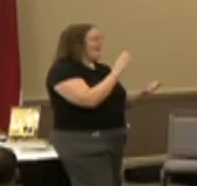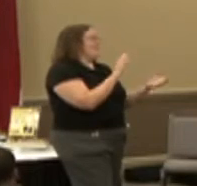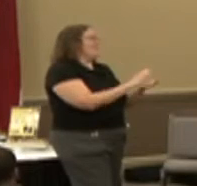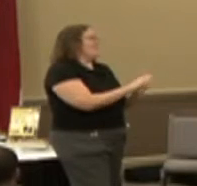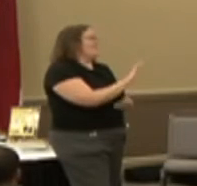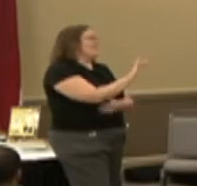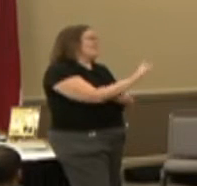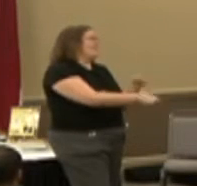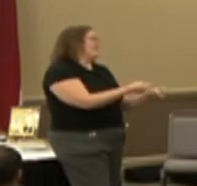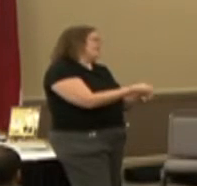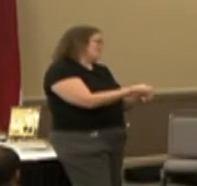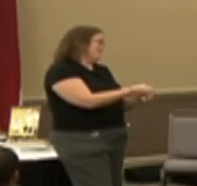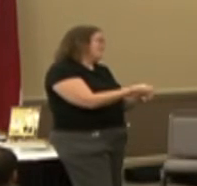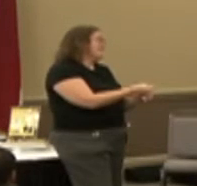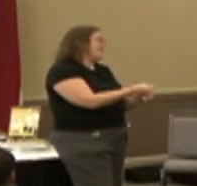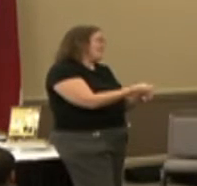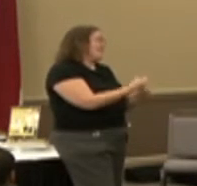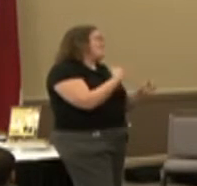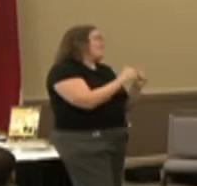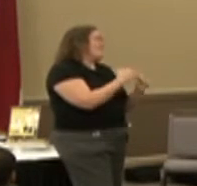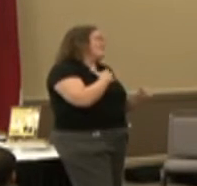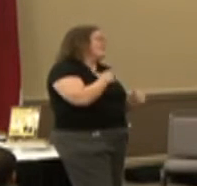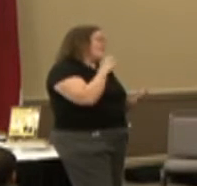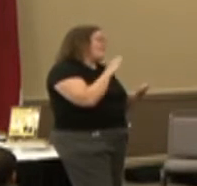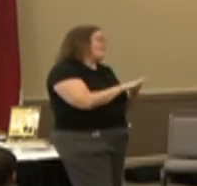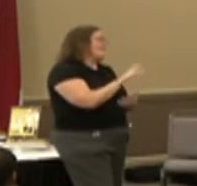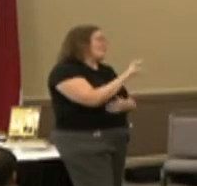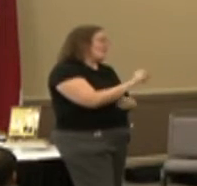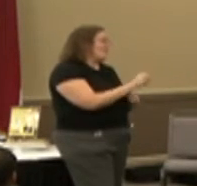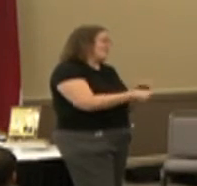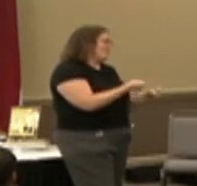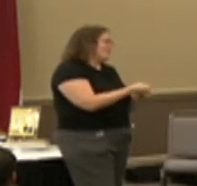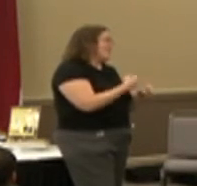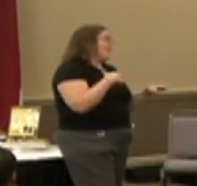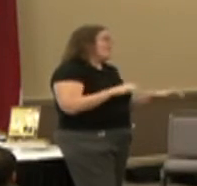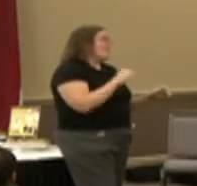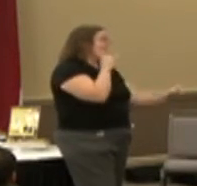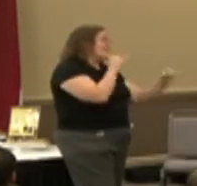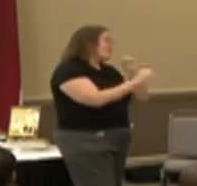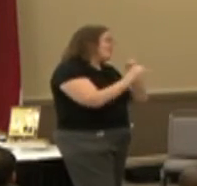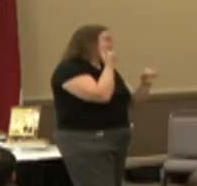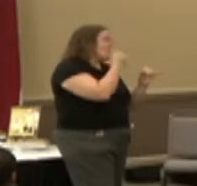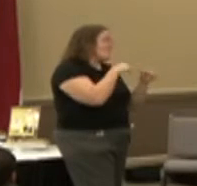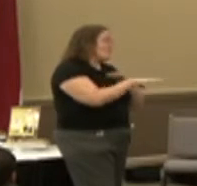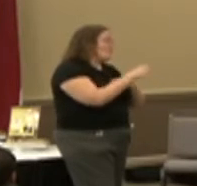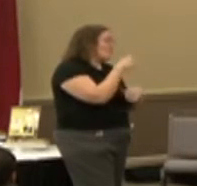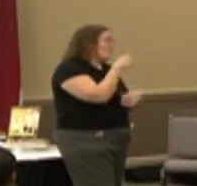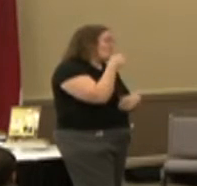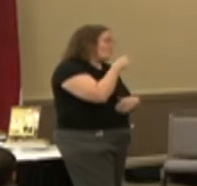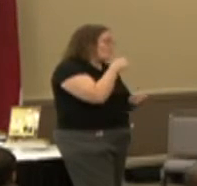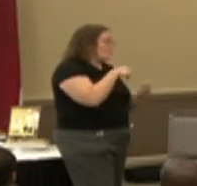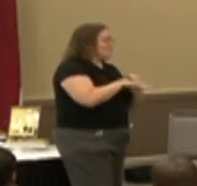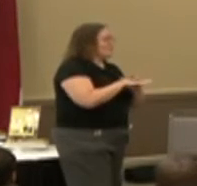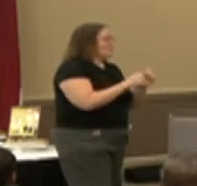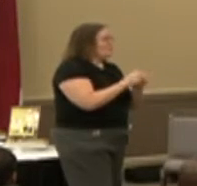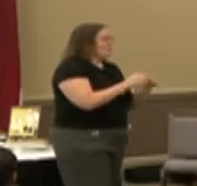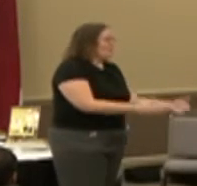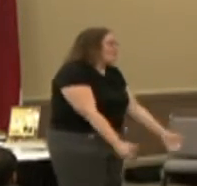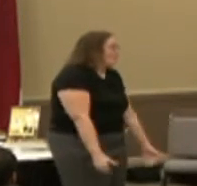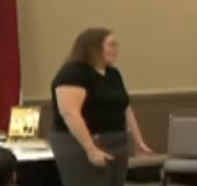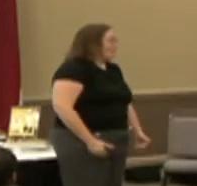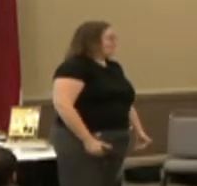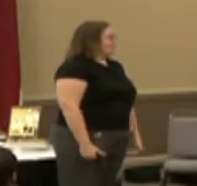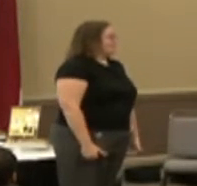for 25 years. All right, I've been with my wife for 30. And I do these interviews, and if a girl walks in with a skirt that is too